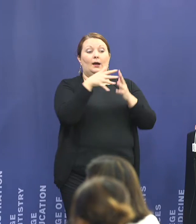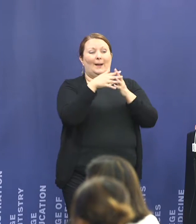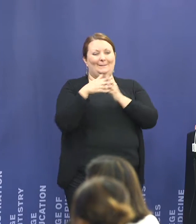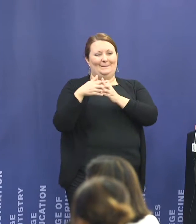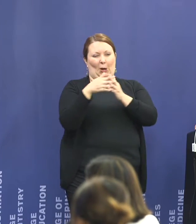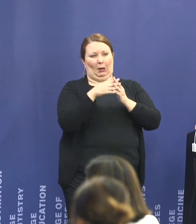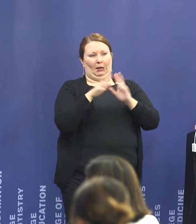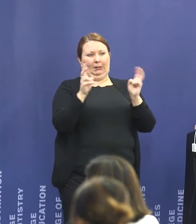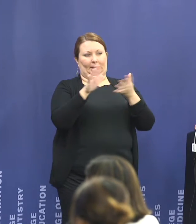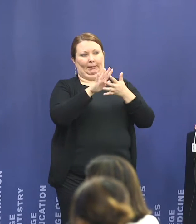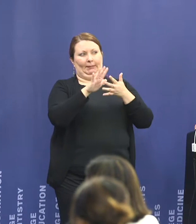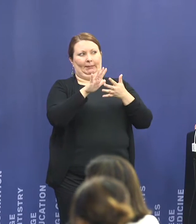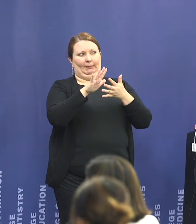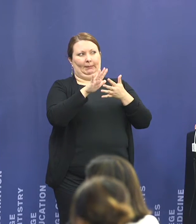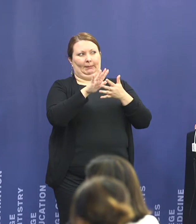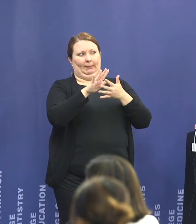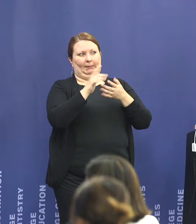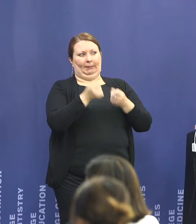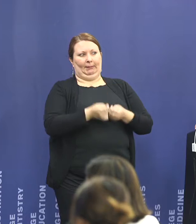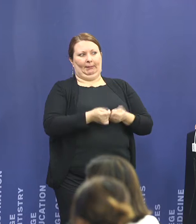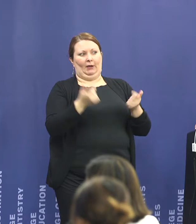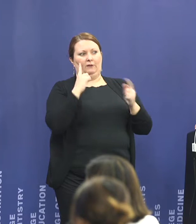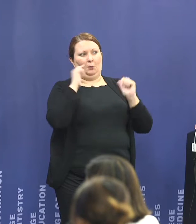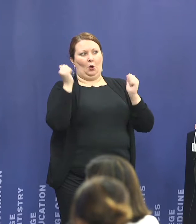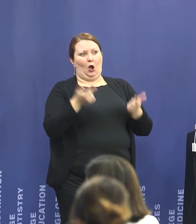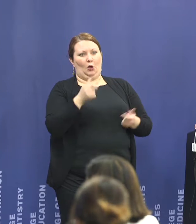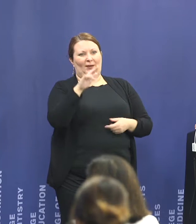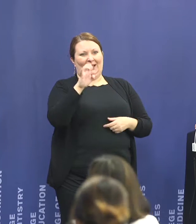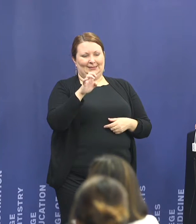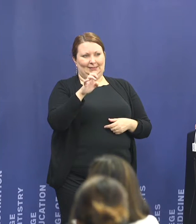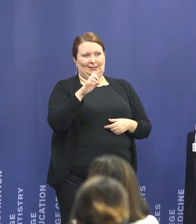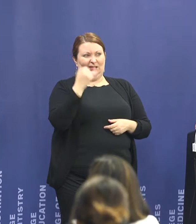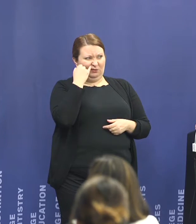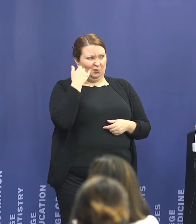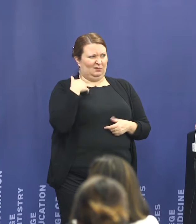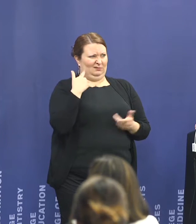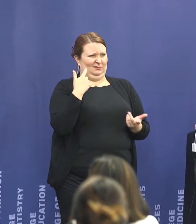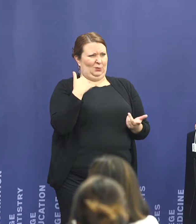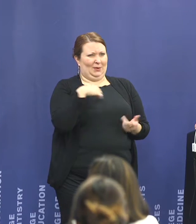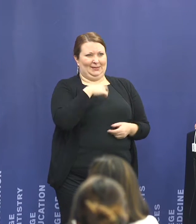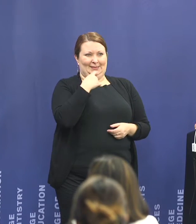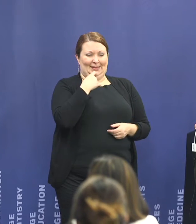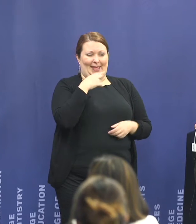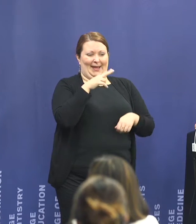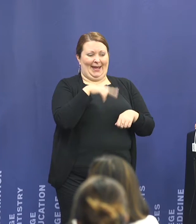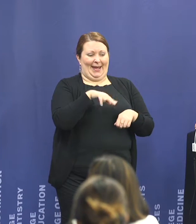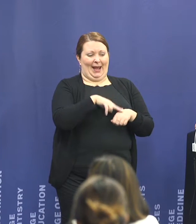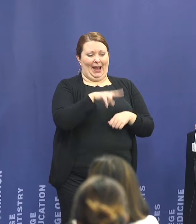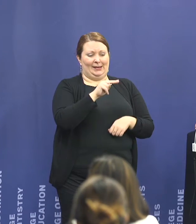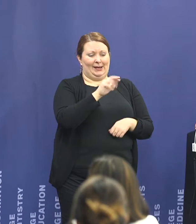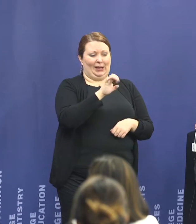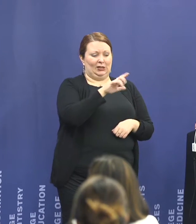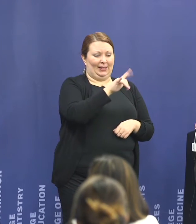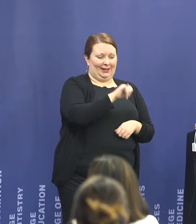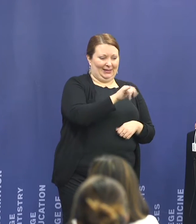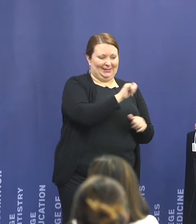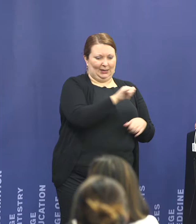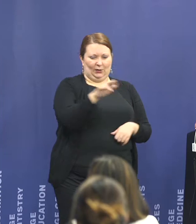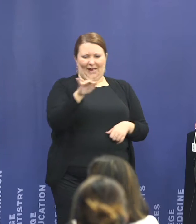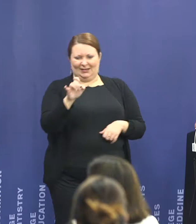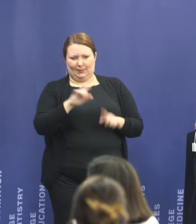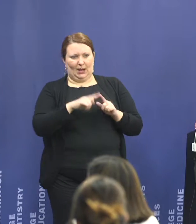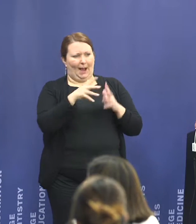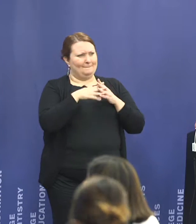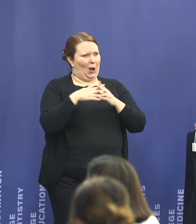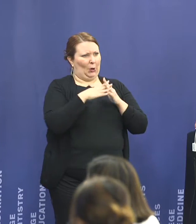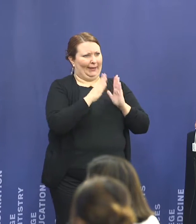is conspicuously absent from any of the race categories, I mean, could you imagine if we're saying that nationality is the same as race, well, why is American